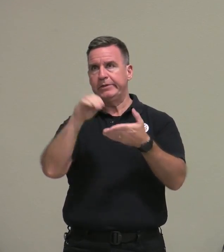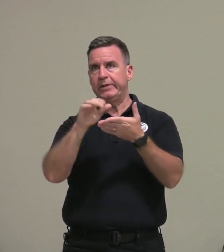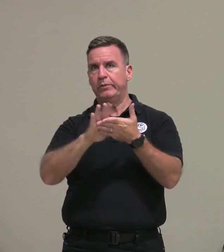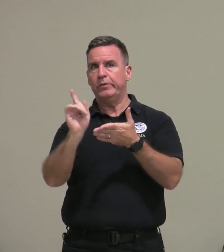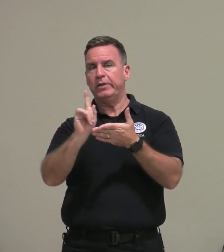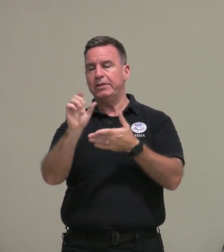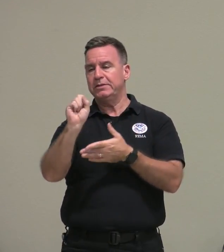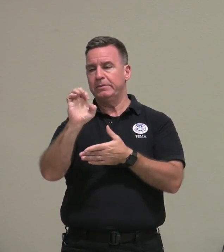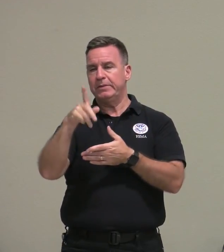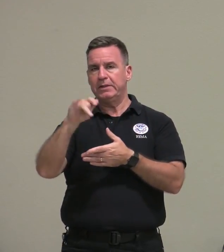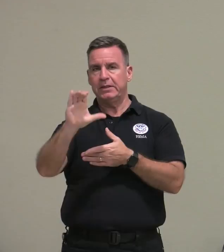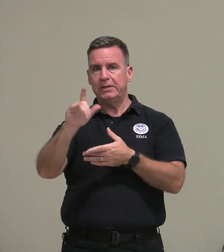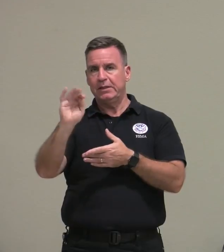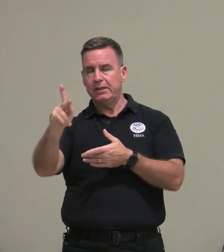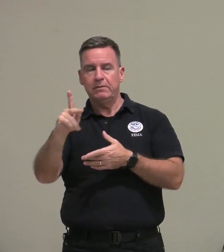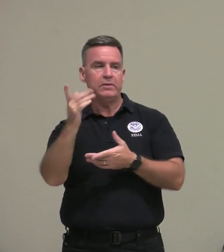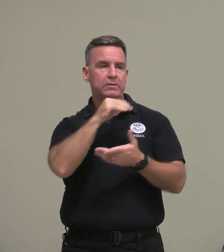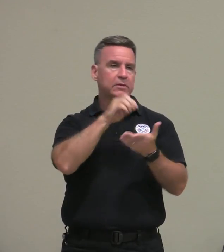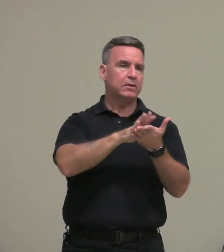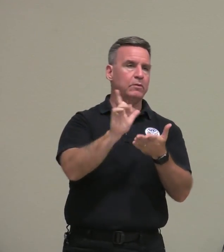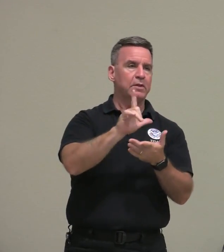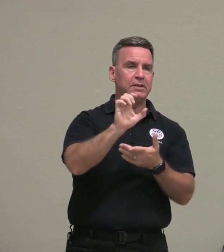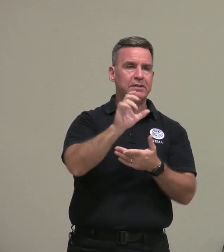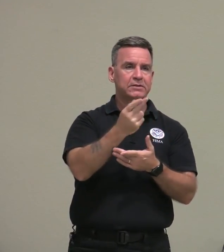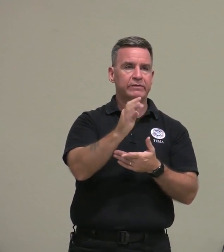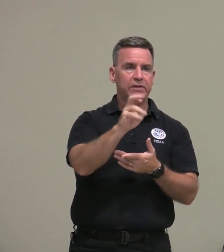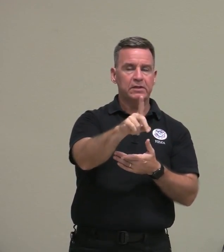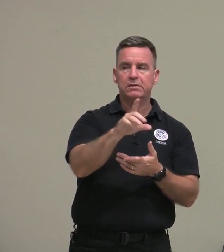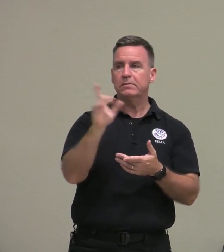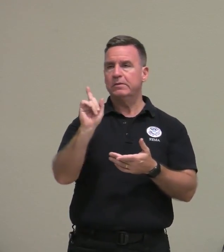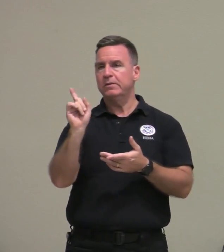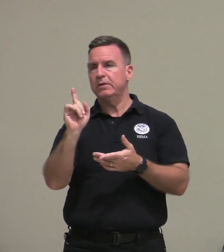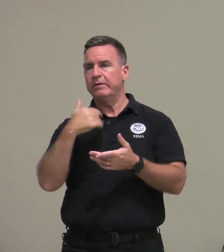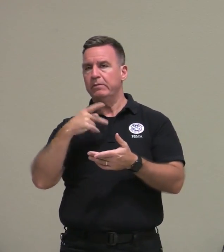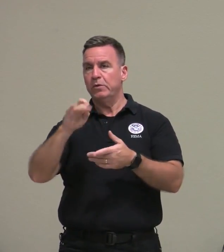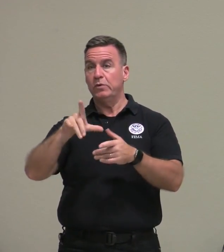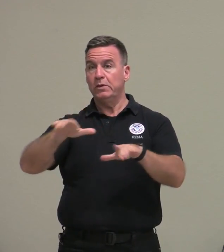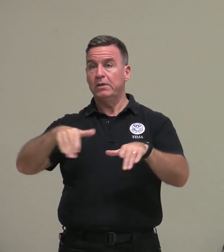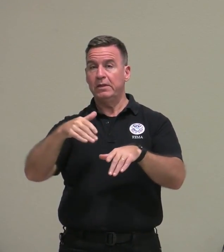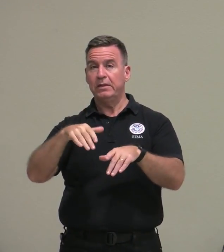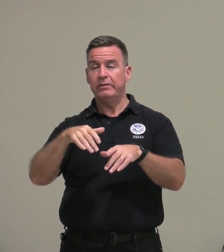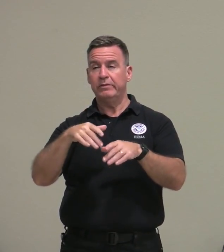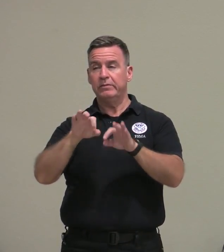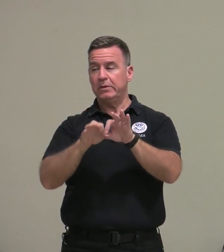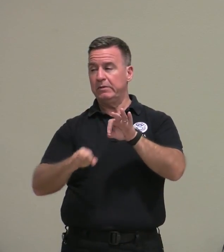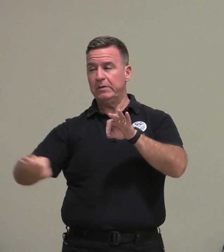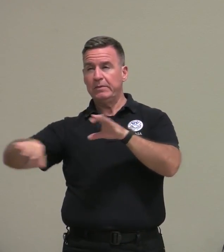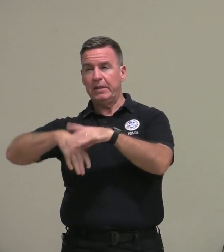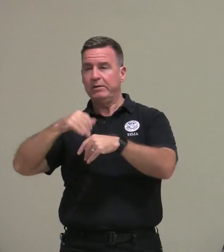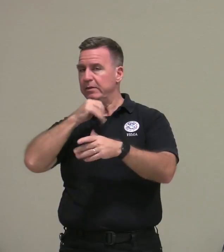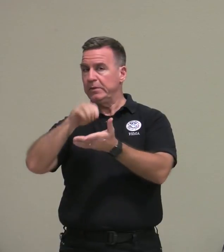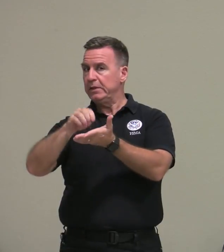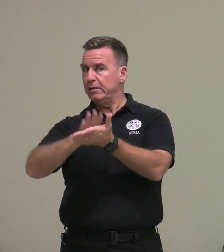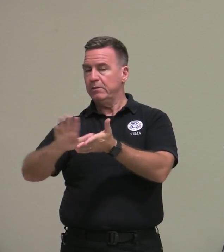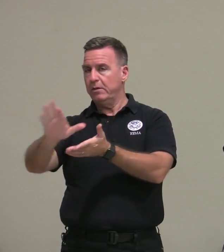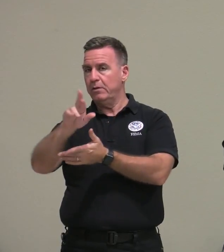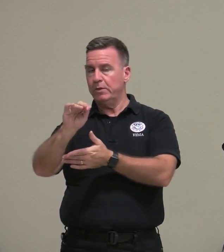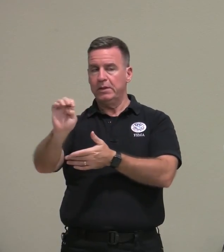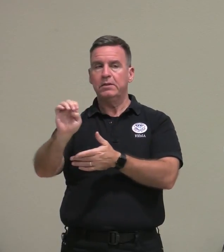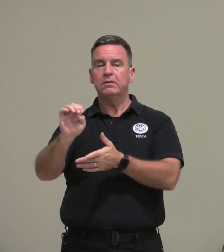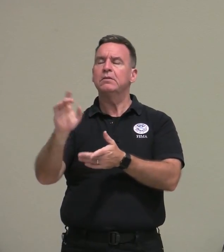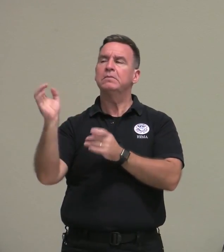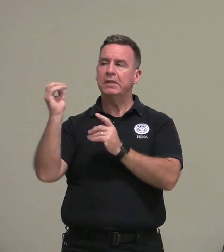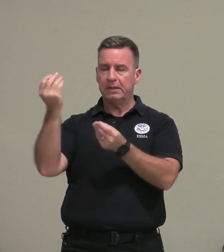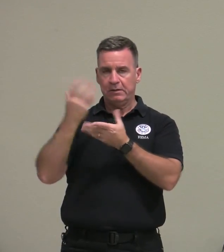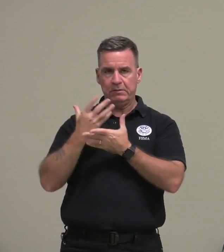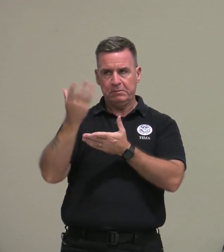where your septic tank is. Maybe you didn't mark where your leach fields are. Maybe you've got a pool that's got plumbing coming out of it and you didn't mark that on your ROE. You